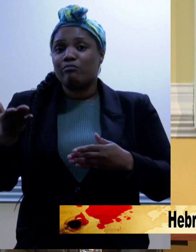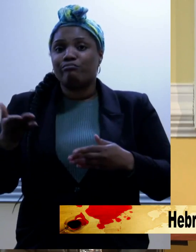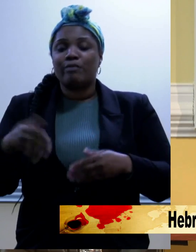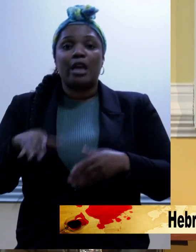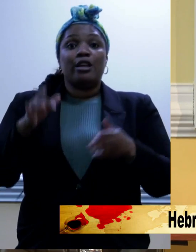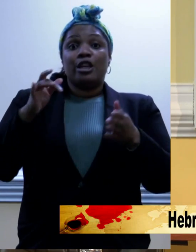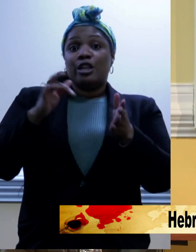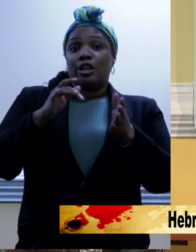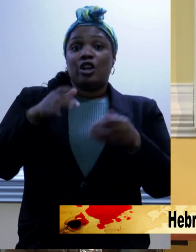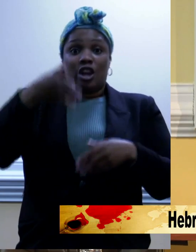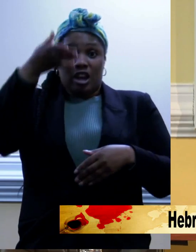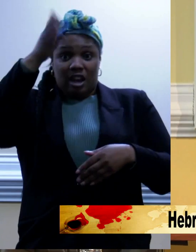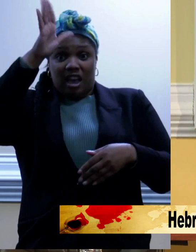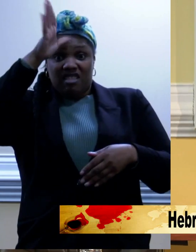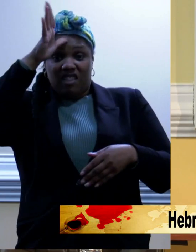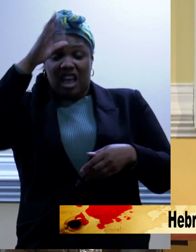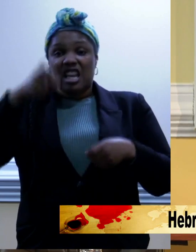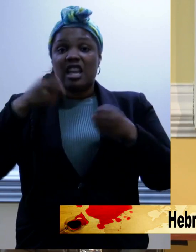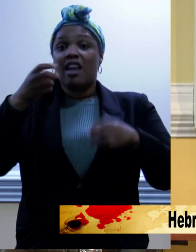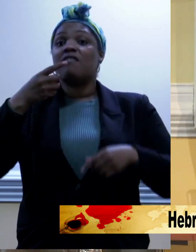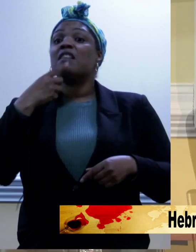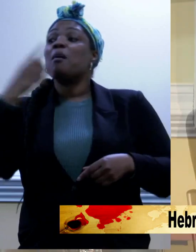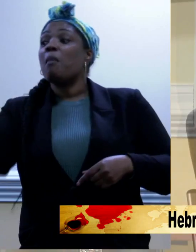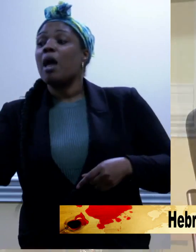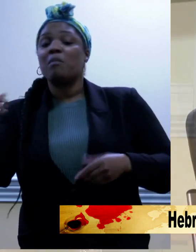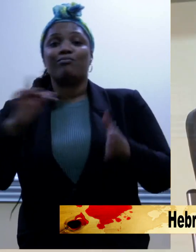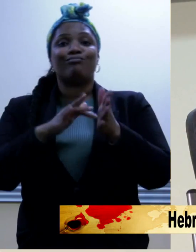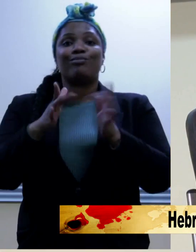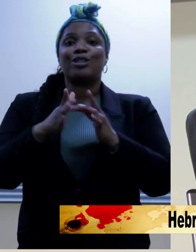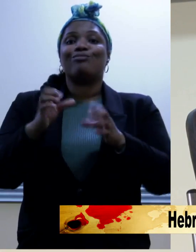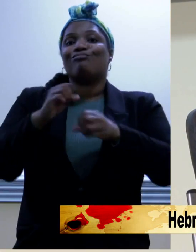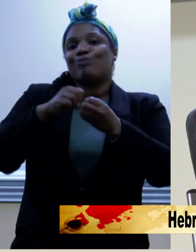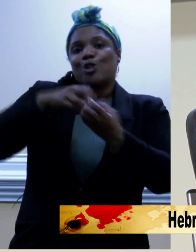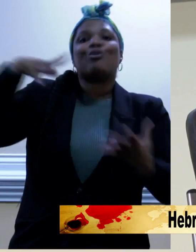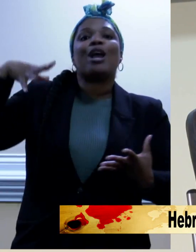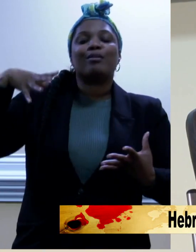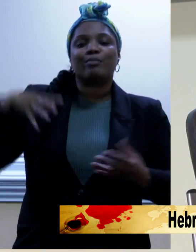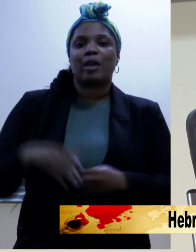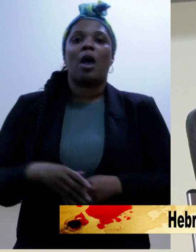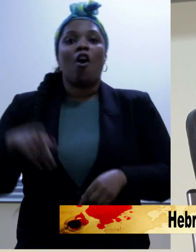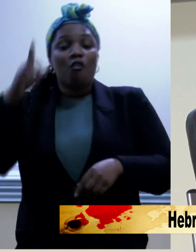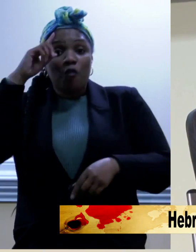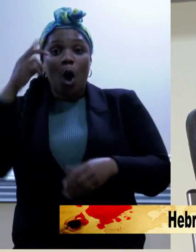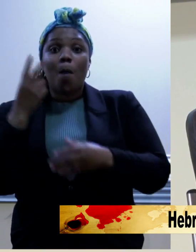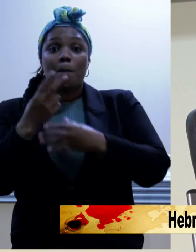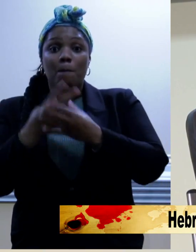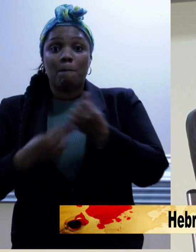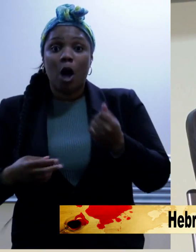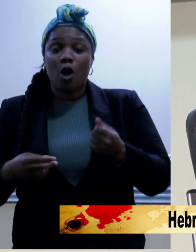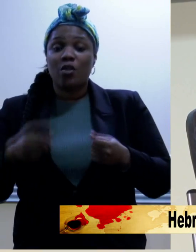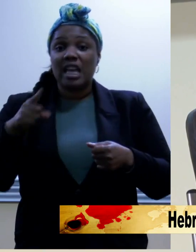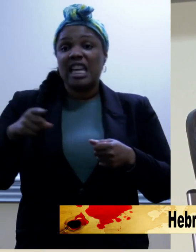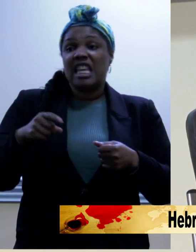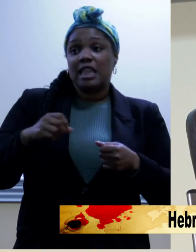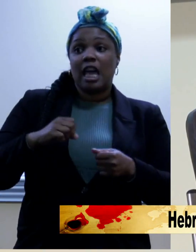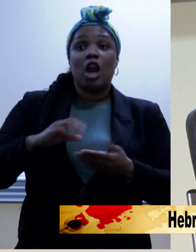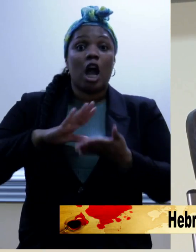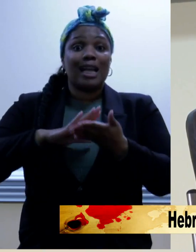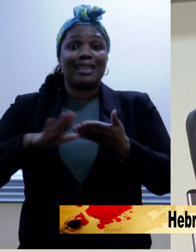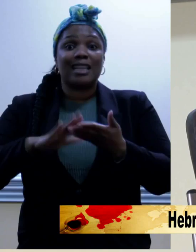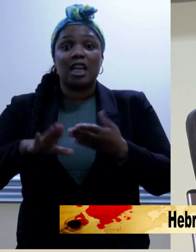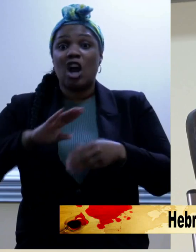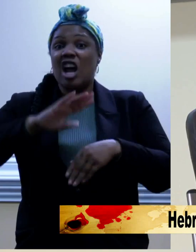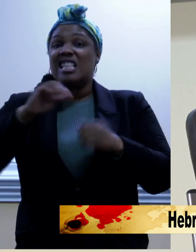and he executed them. Go ahead and read. 11. For both he that sanctified and they who are sanctified are all of